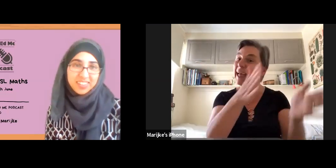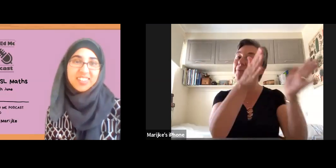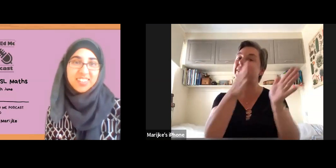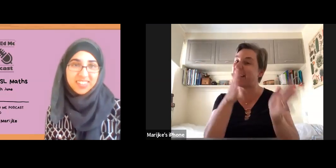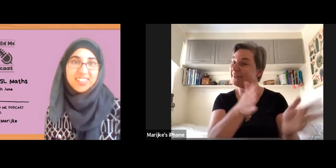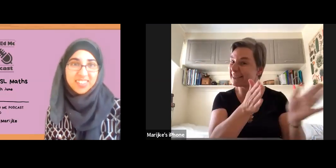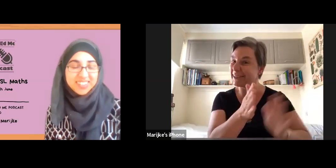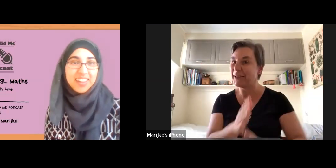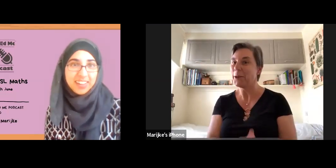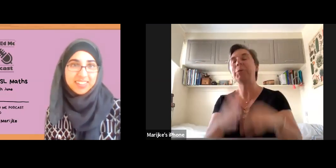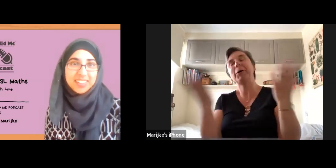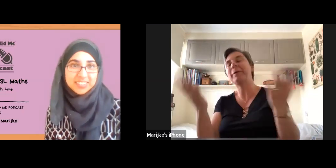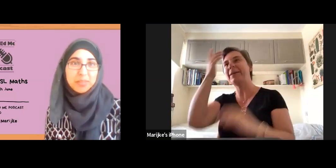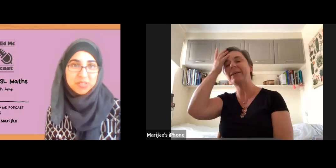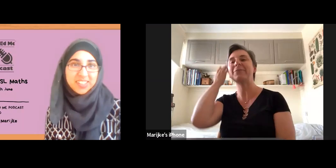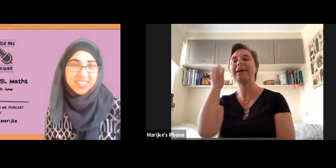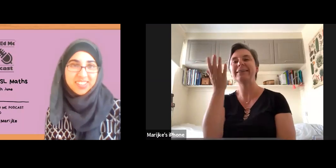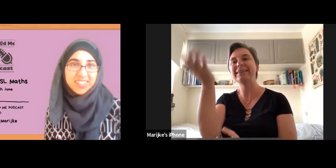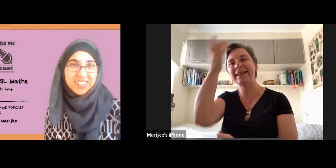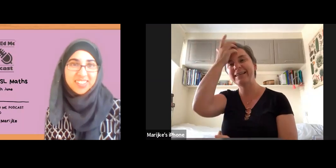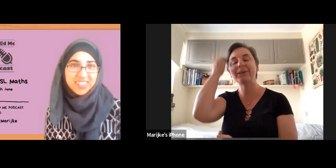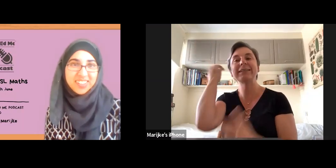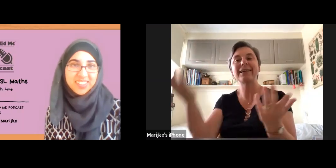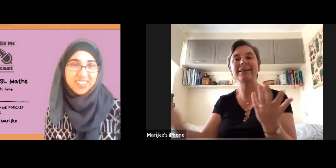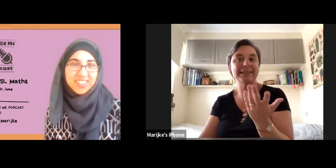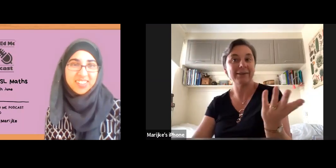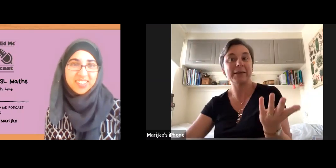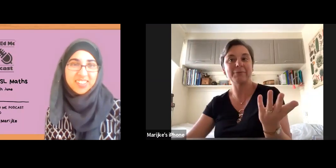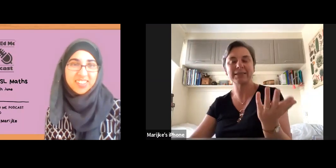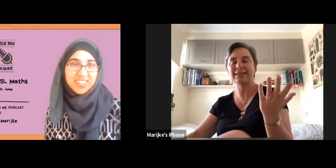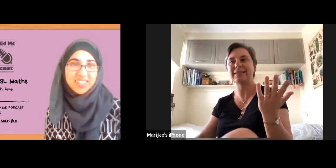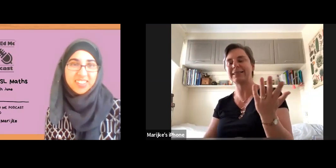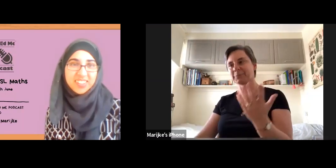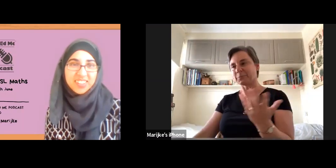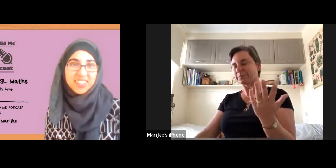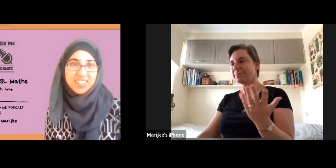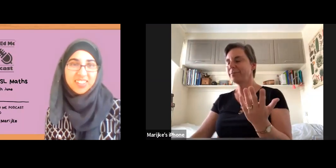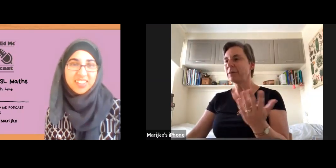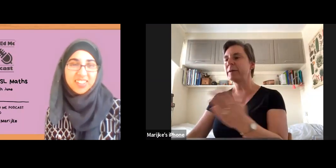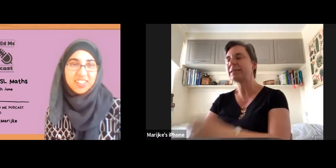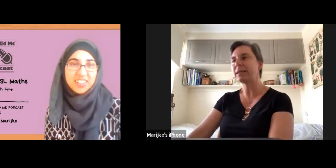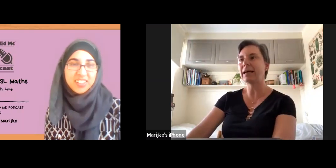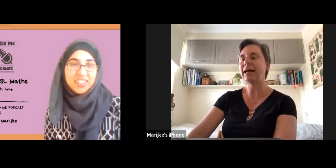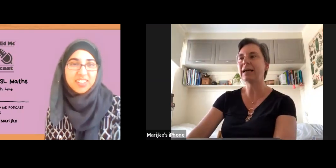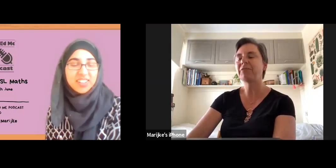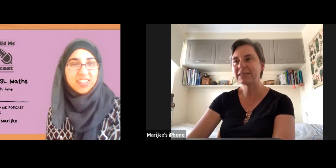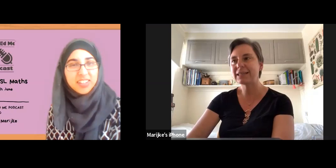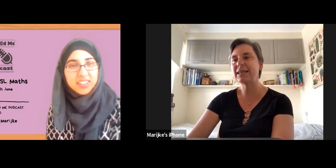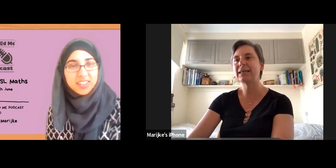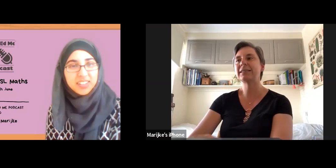language direction. Yeah. But anyway, so I did science and I became a scientist. But after 6 years, I'd